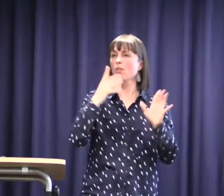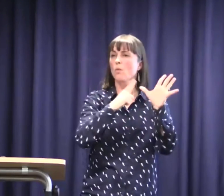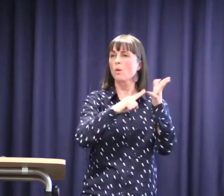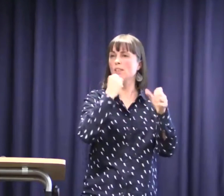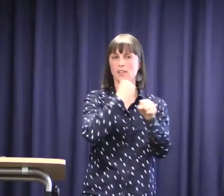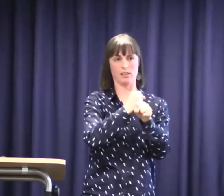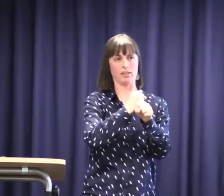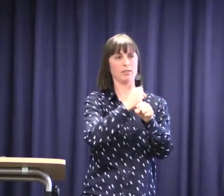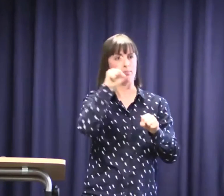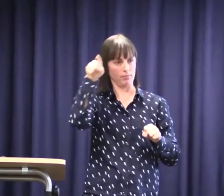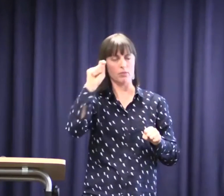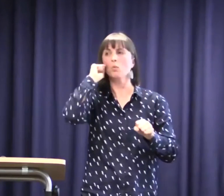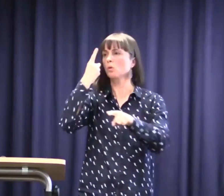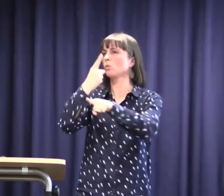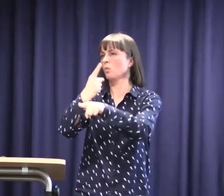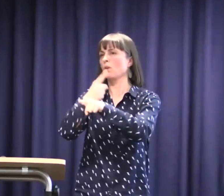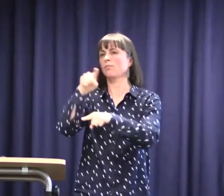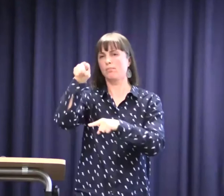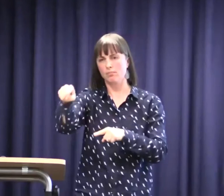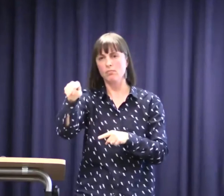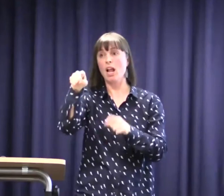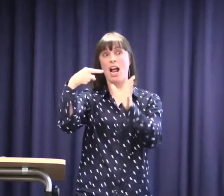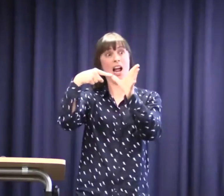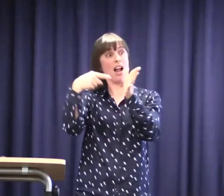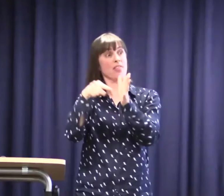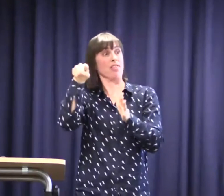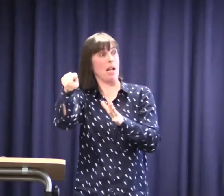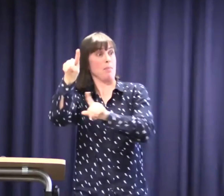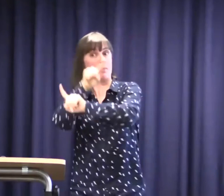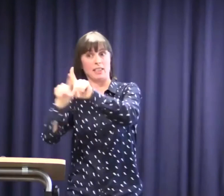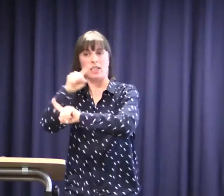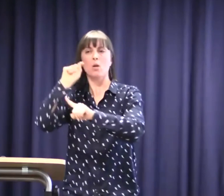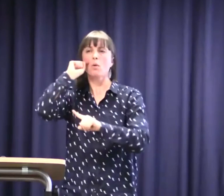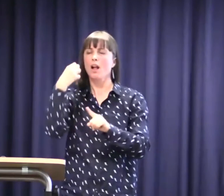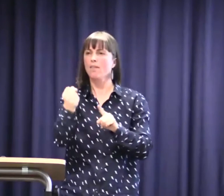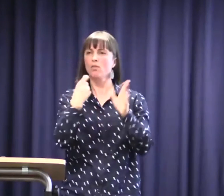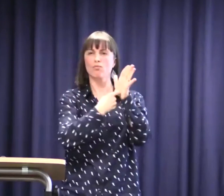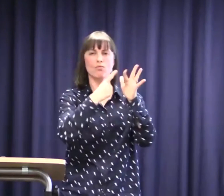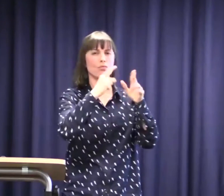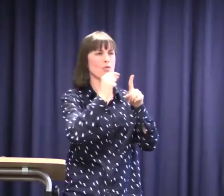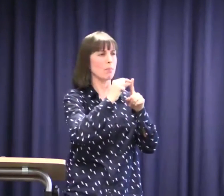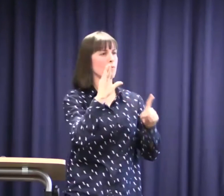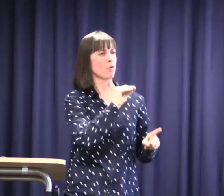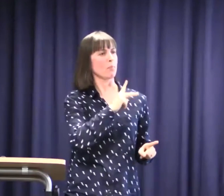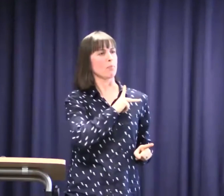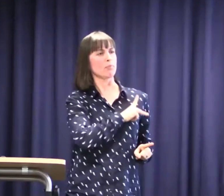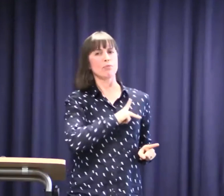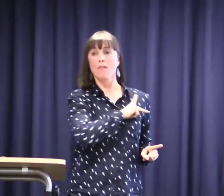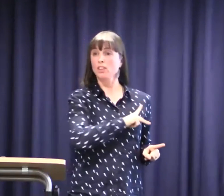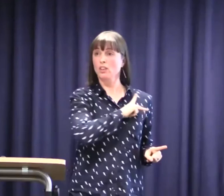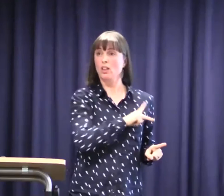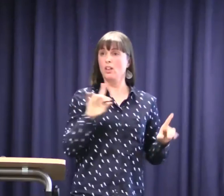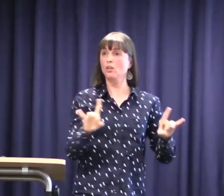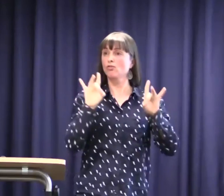ASLIA Victoria will be addressing that in August, so that will be discussed then, and at that meeting they will